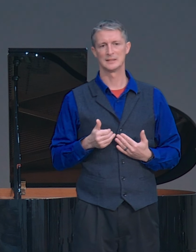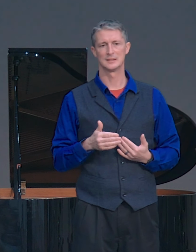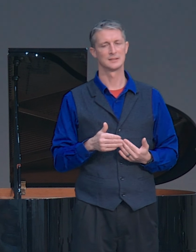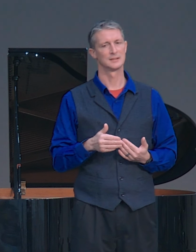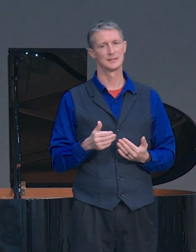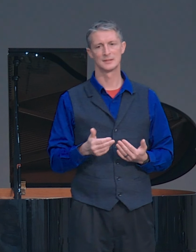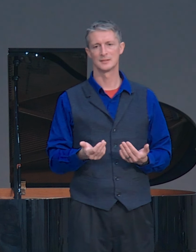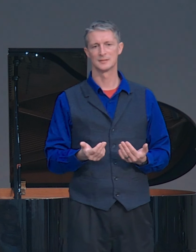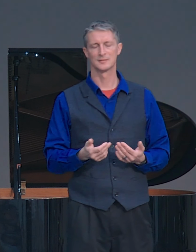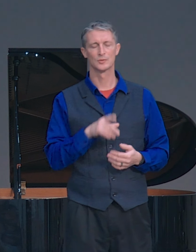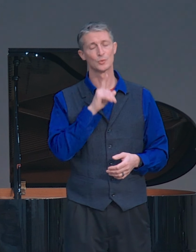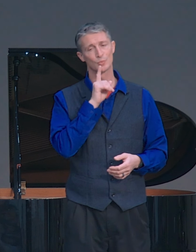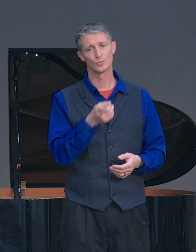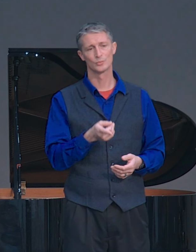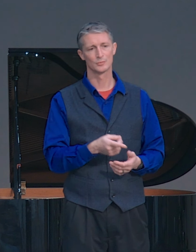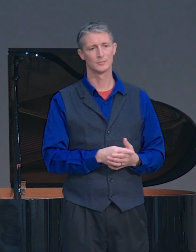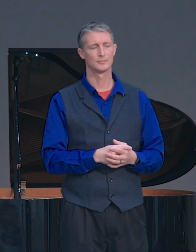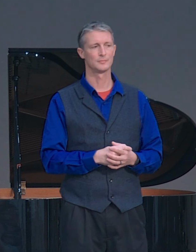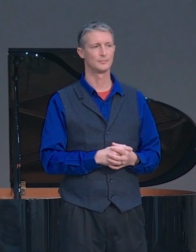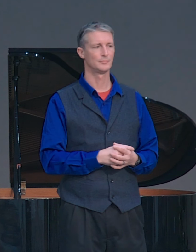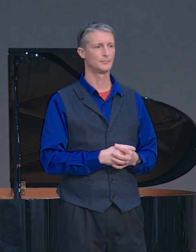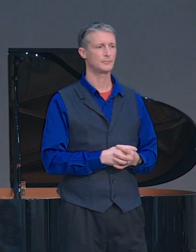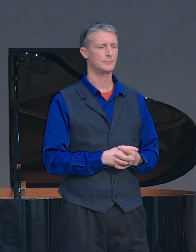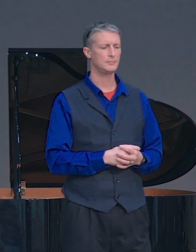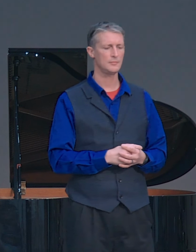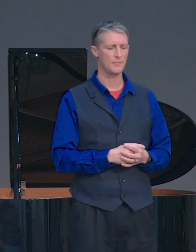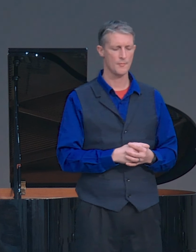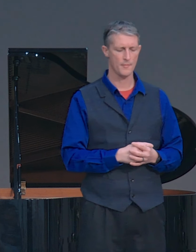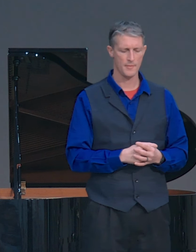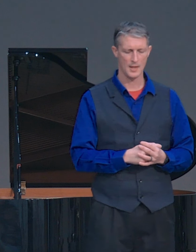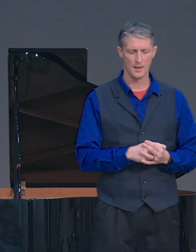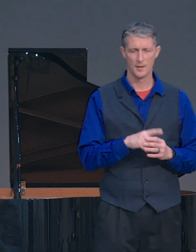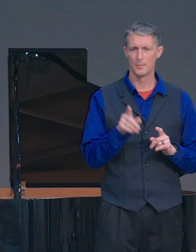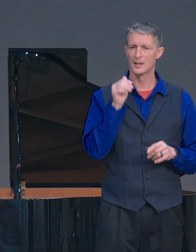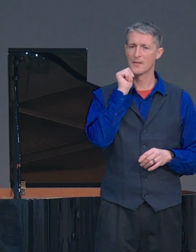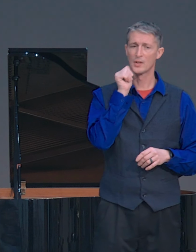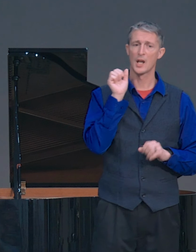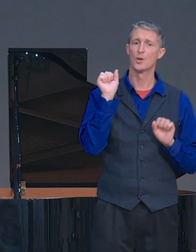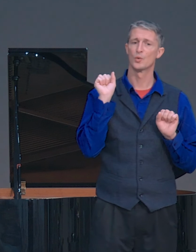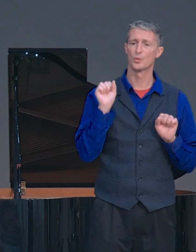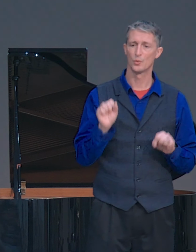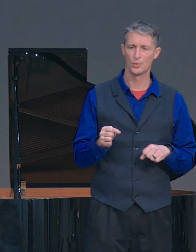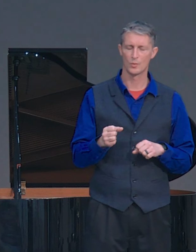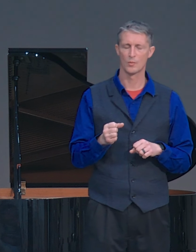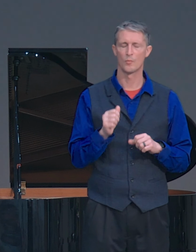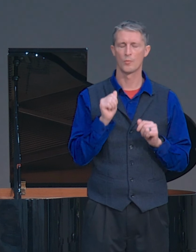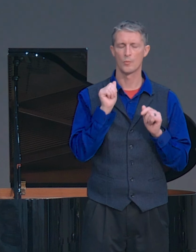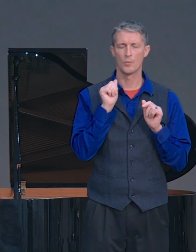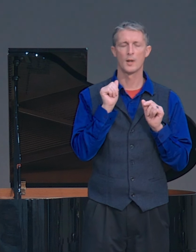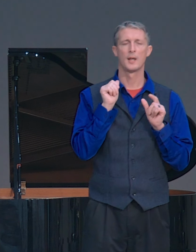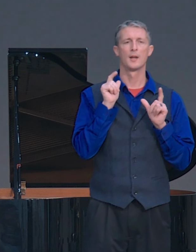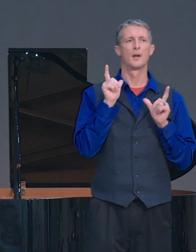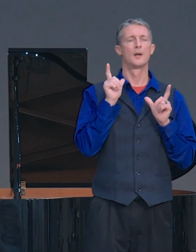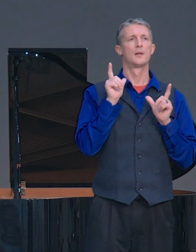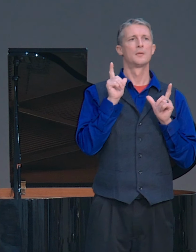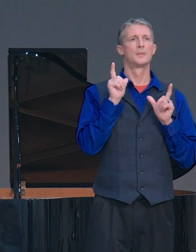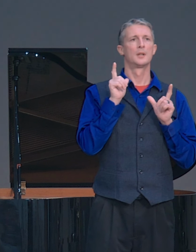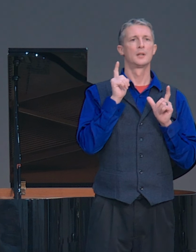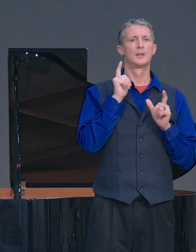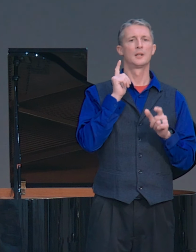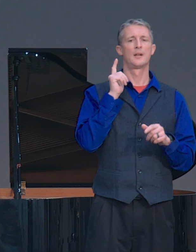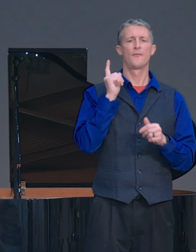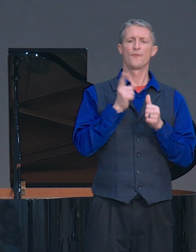But you know, if we woke up every day with the realization of how truly needy we are,